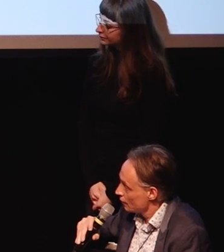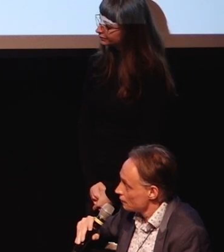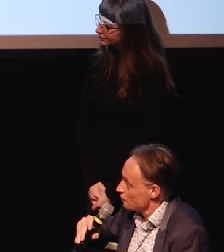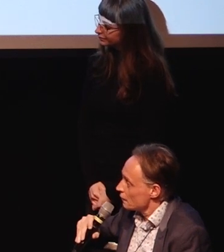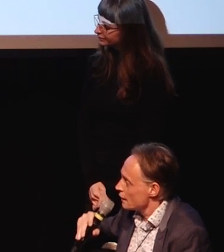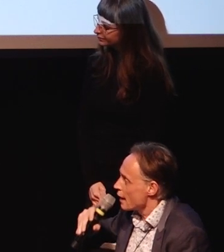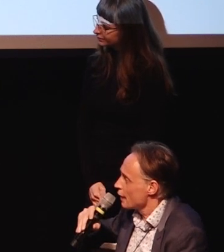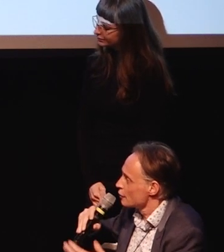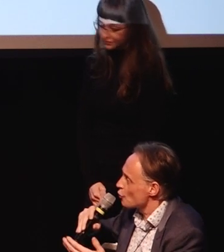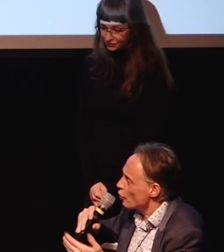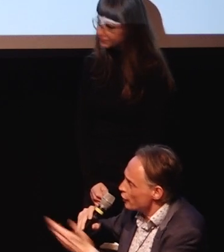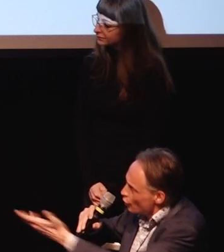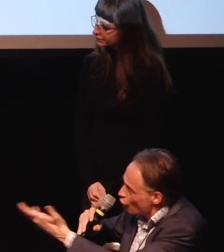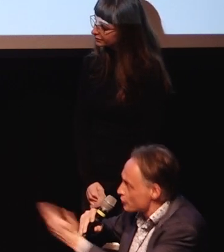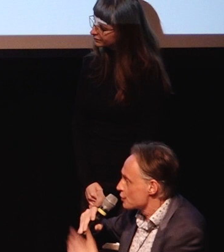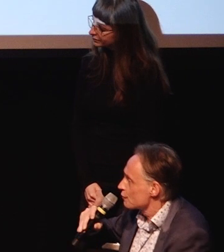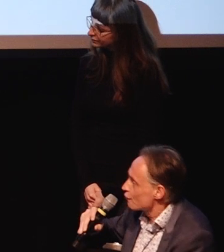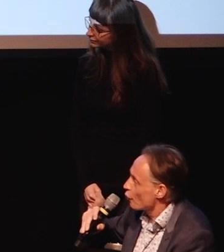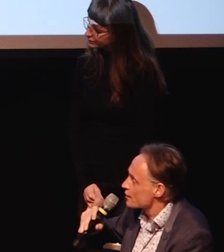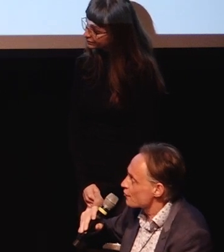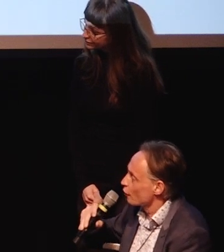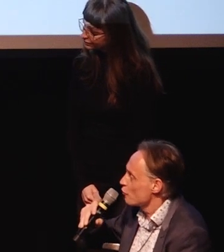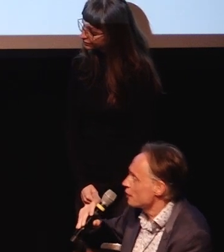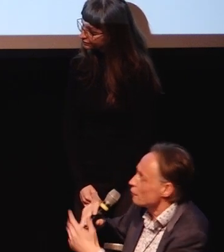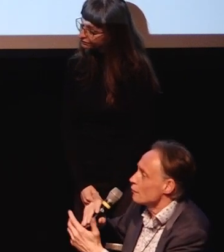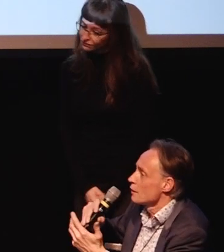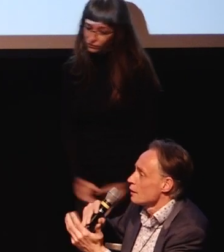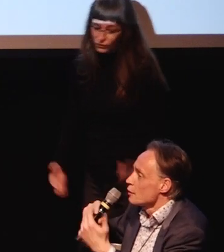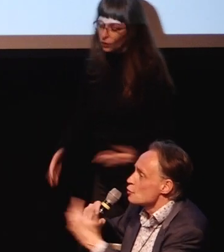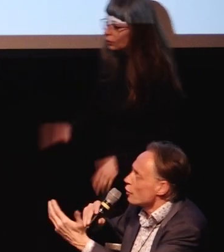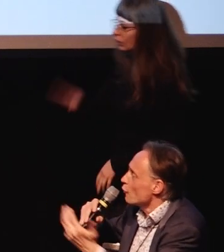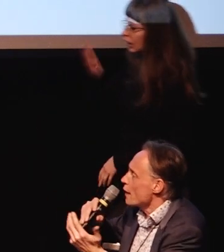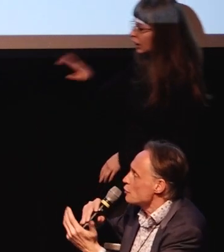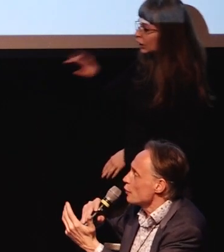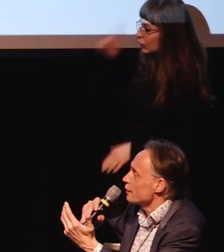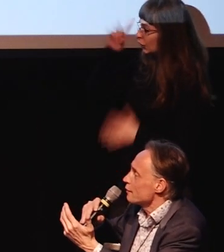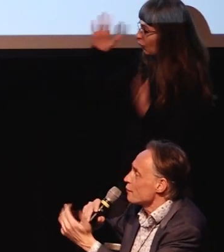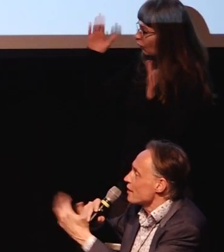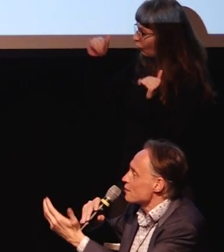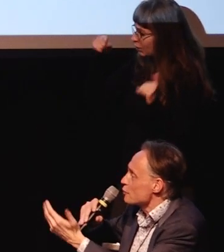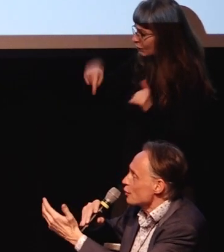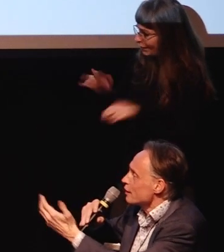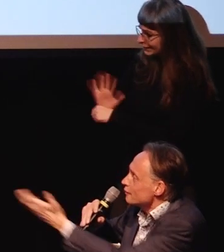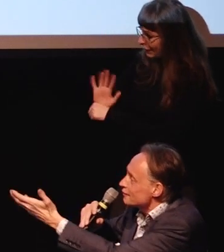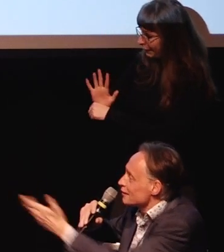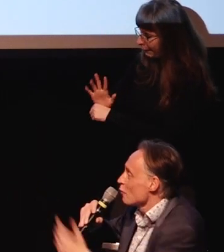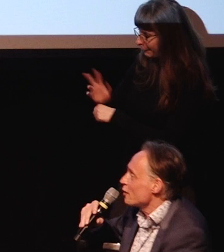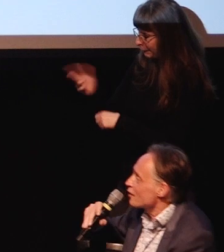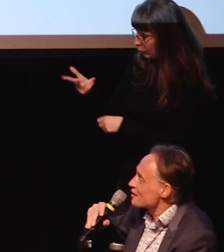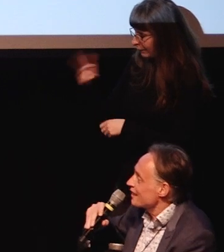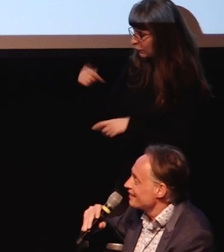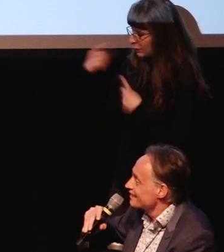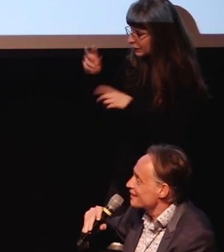you. Yeah, and so what are your hopes for this film? You've been touring around doing the festival circuit.